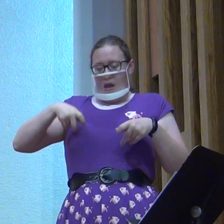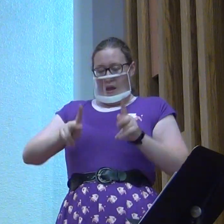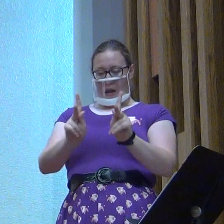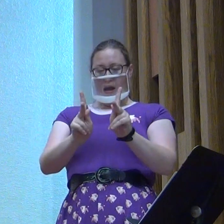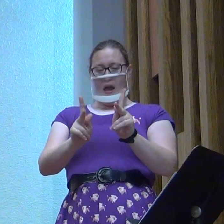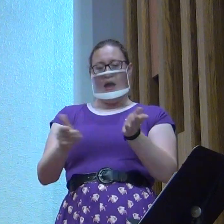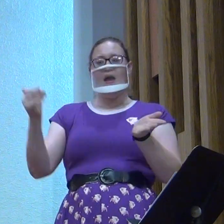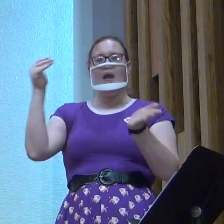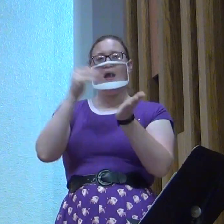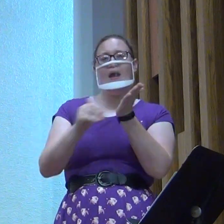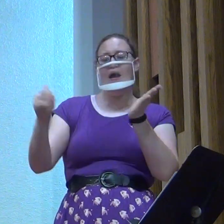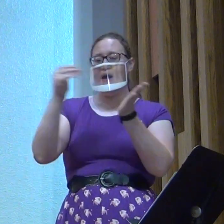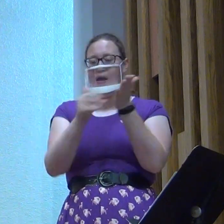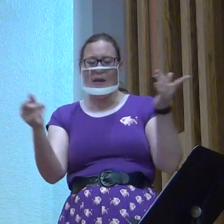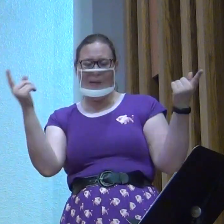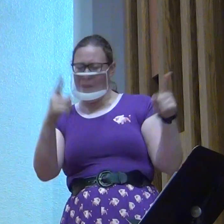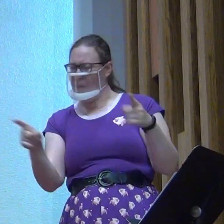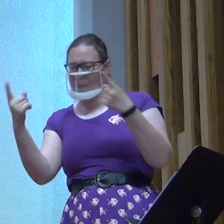Opportunity,